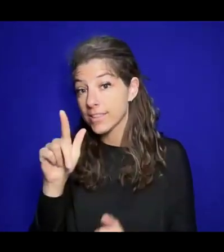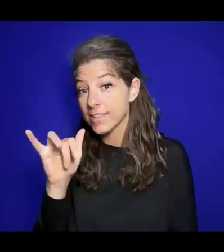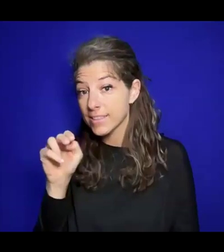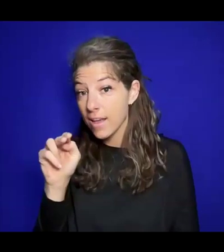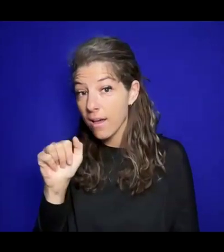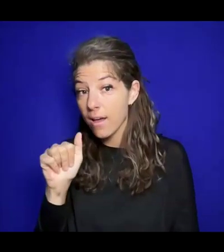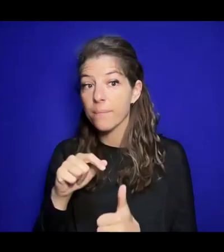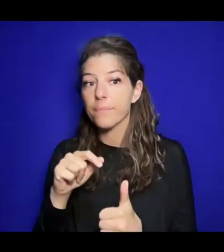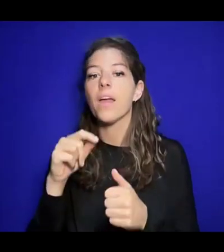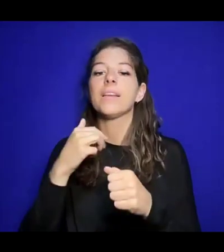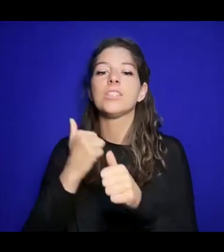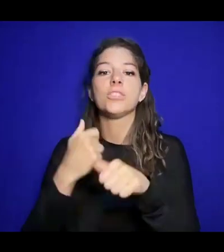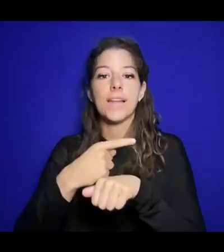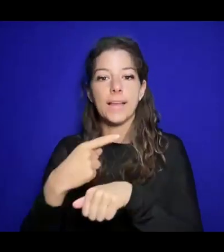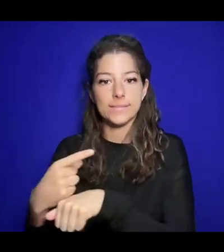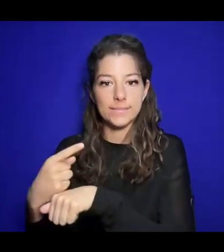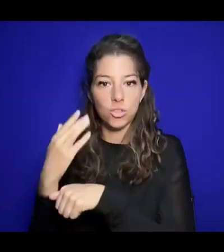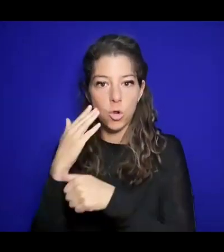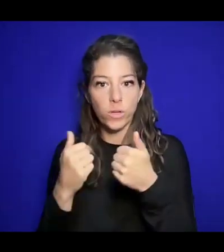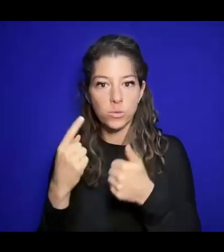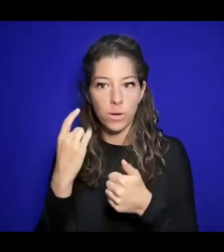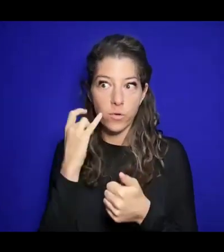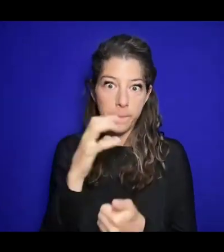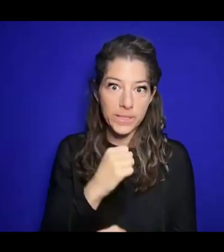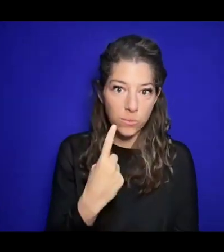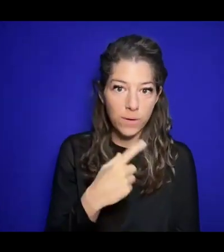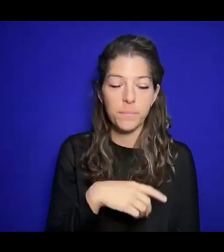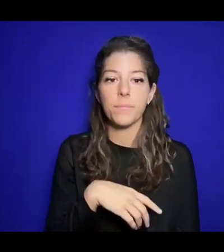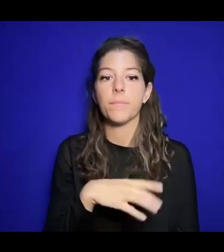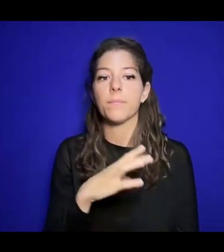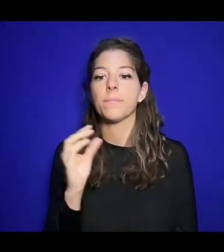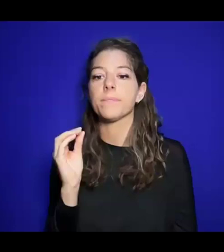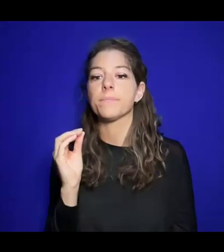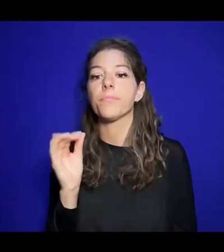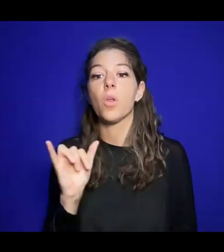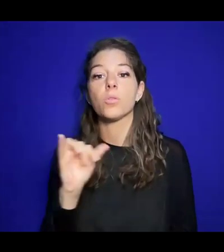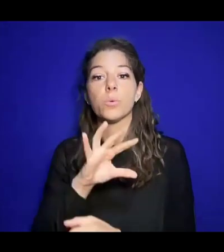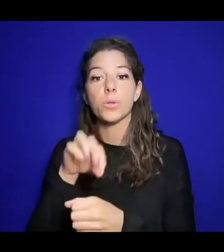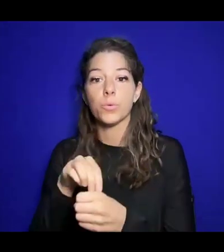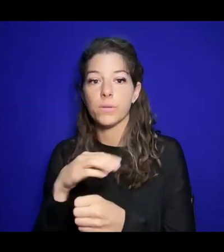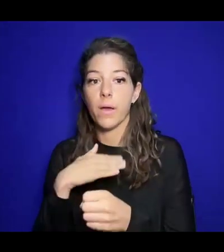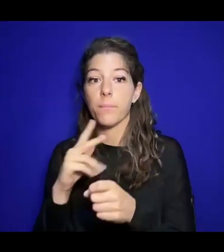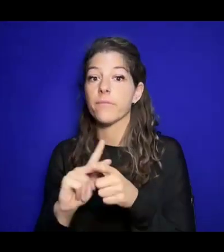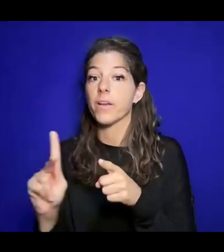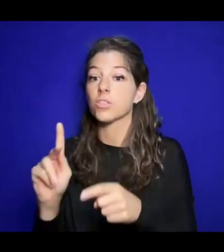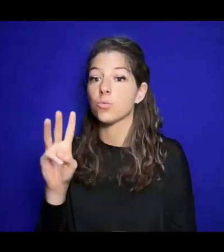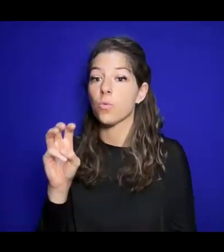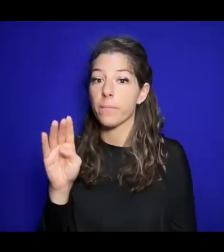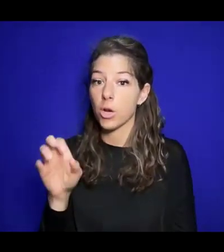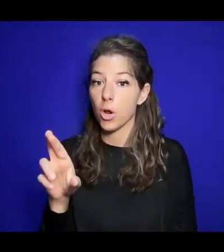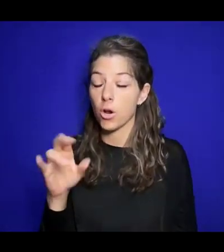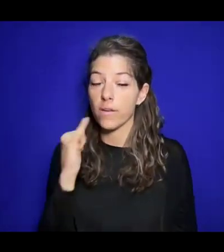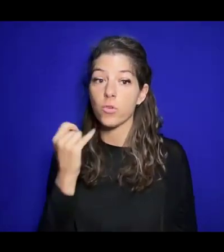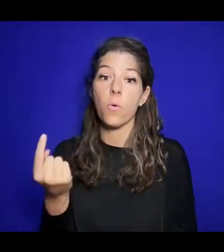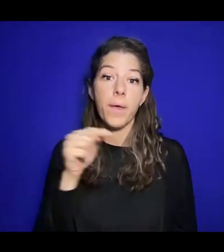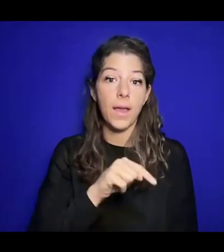They're dated, so you'll know which one if you've missed one. And it also includes my professional webinars. So if you go back,